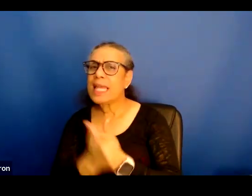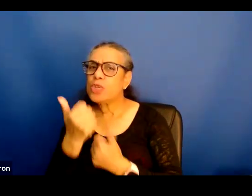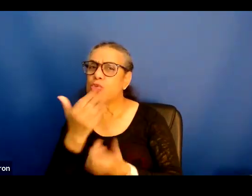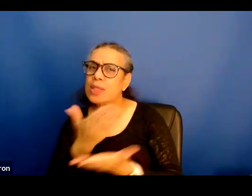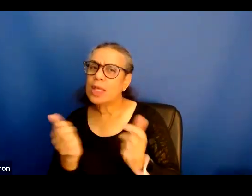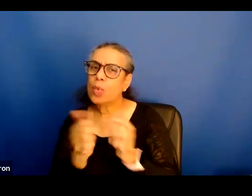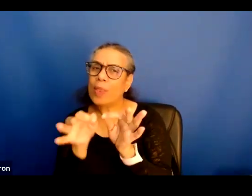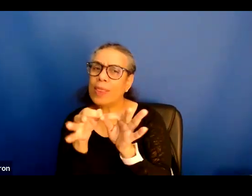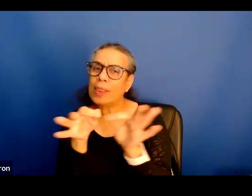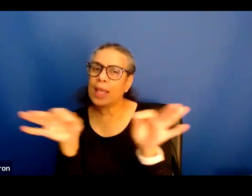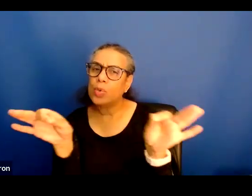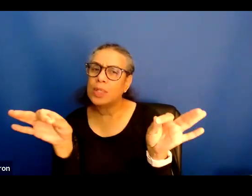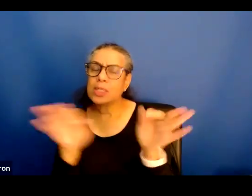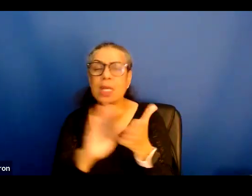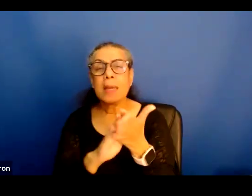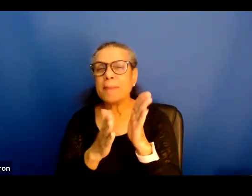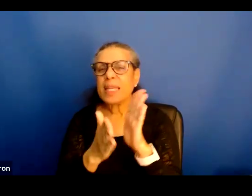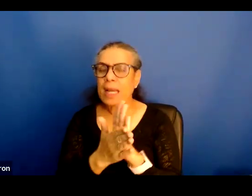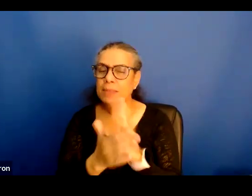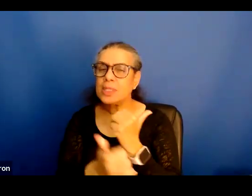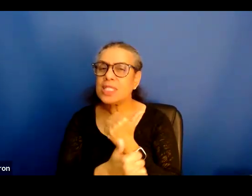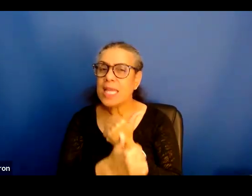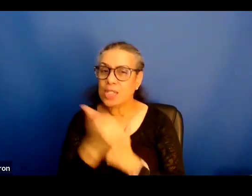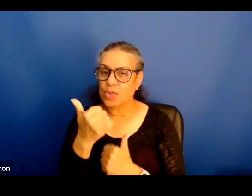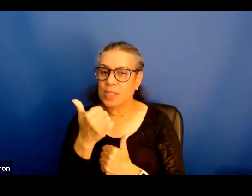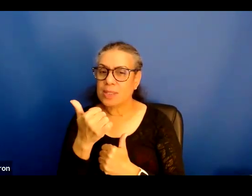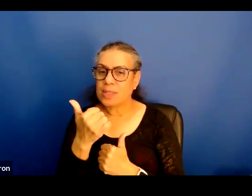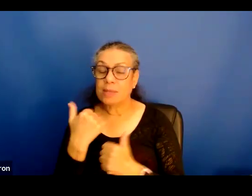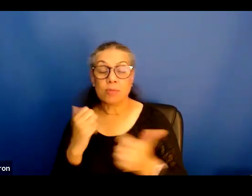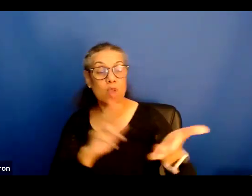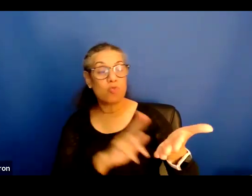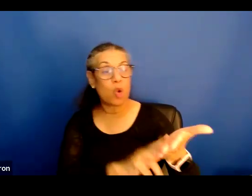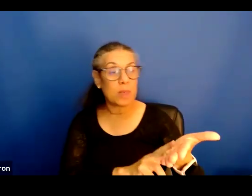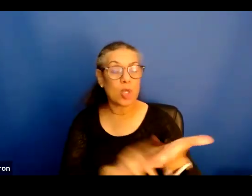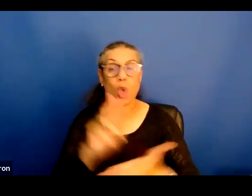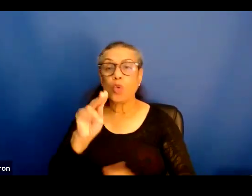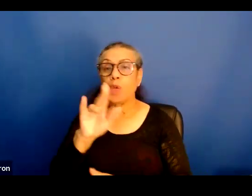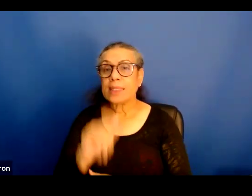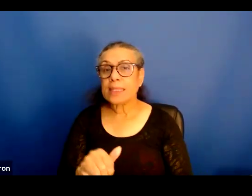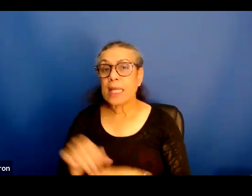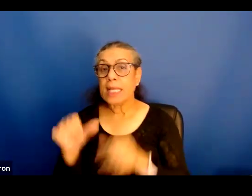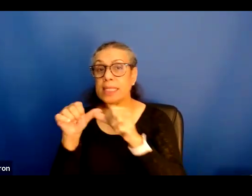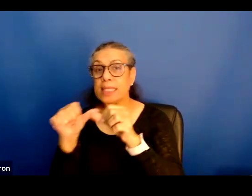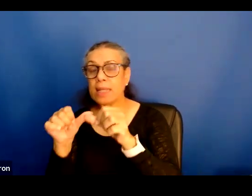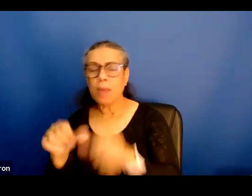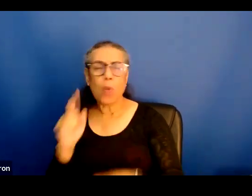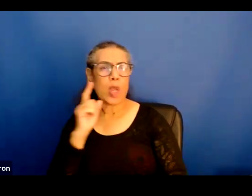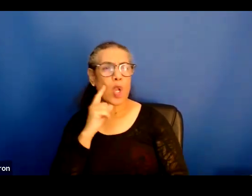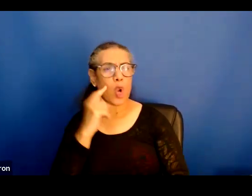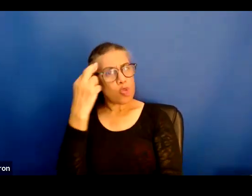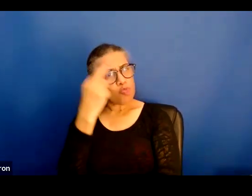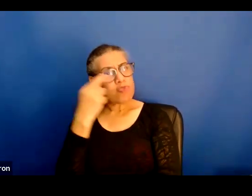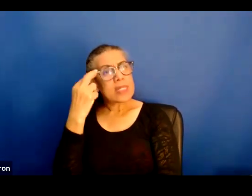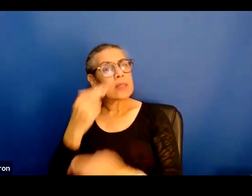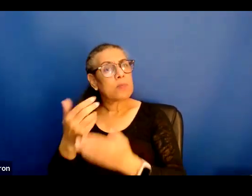it becomes a tool for removing responsibility. Enrollment, utilization, sustainability. We have heard these reasons before,